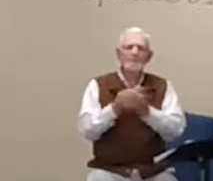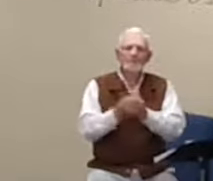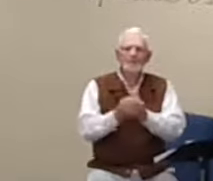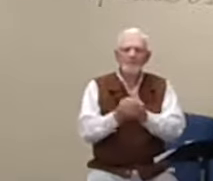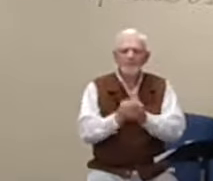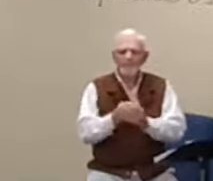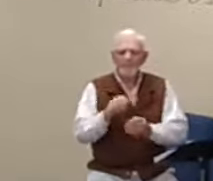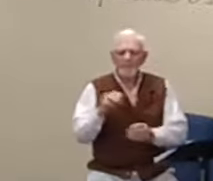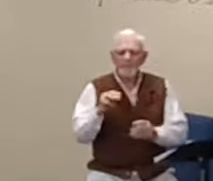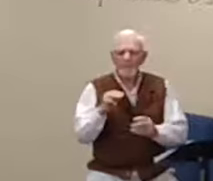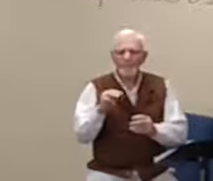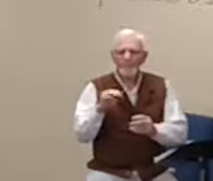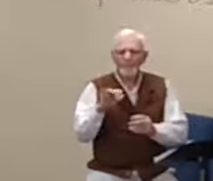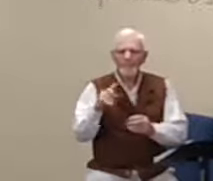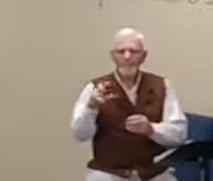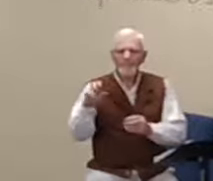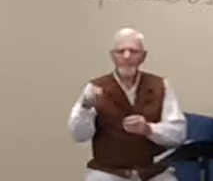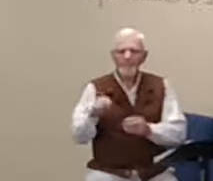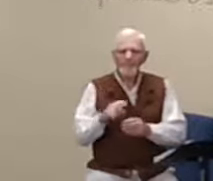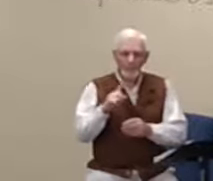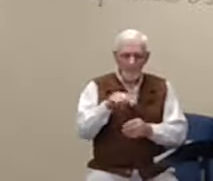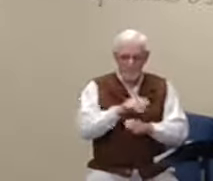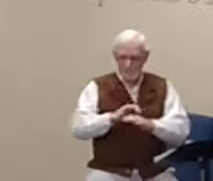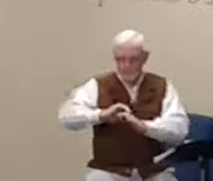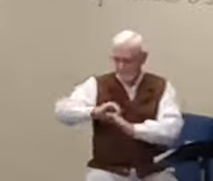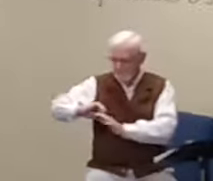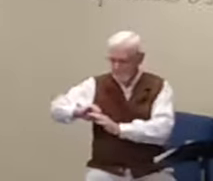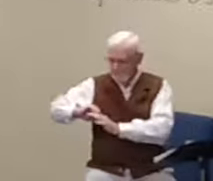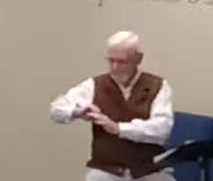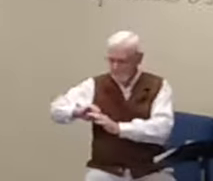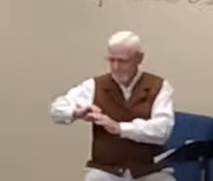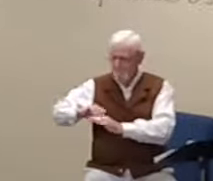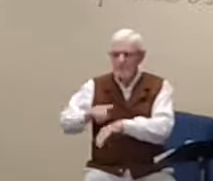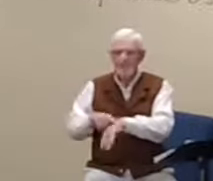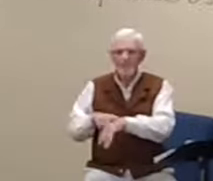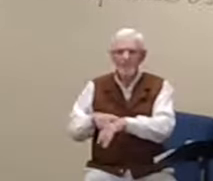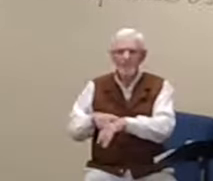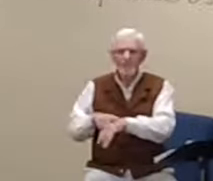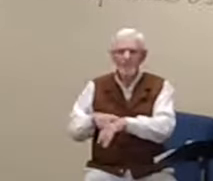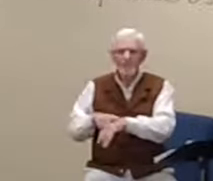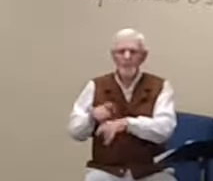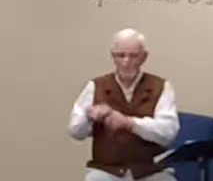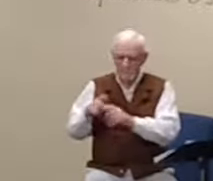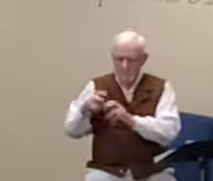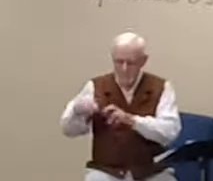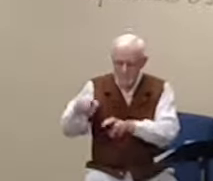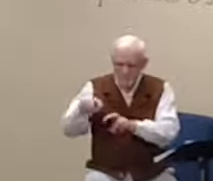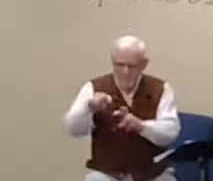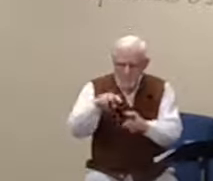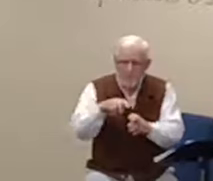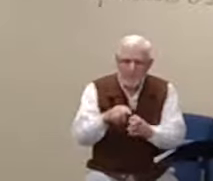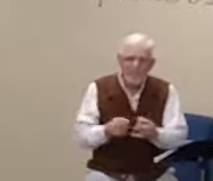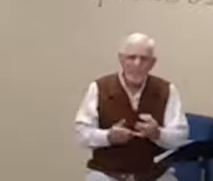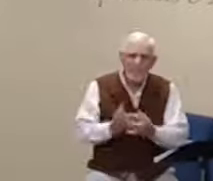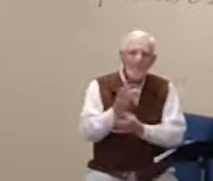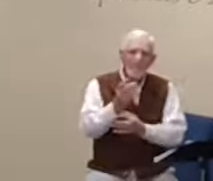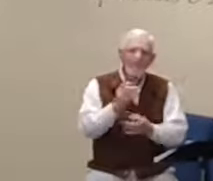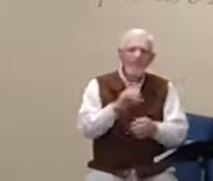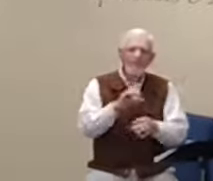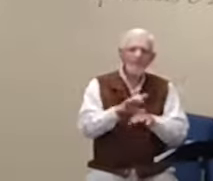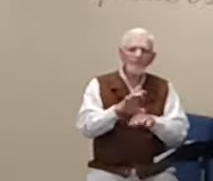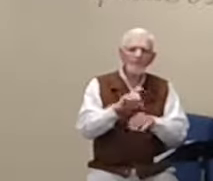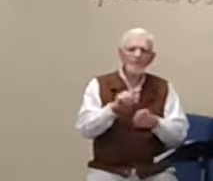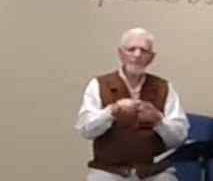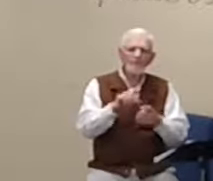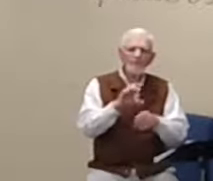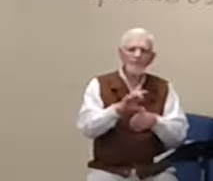so what that means is we have to set aside time to travel and go from church to church,